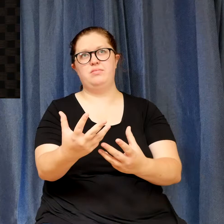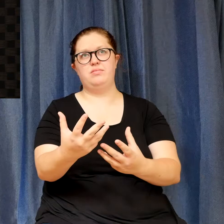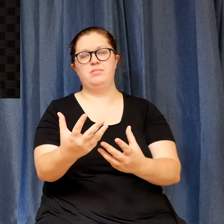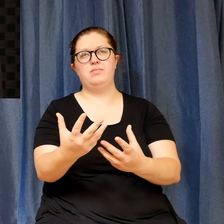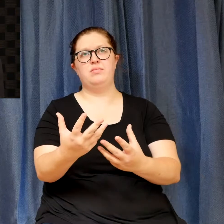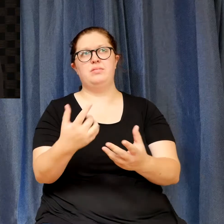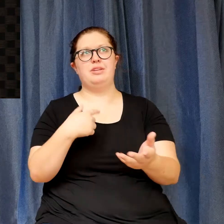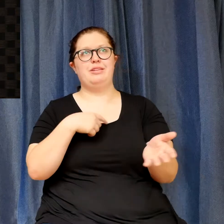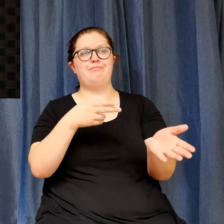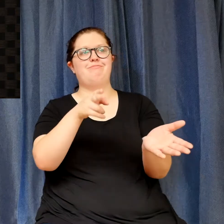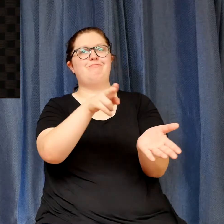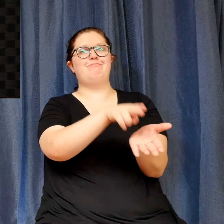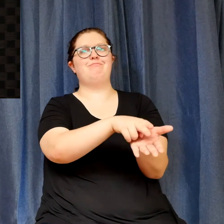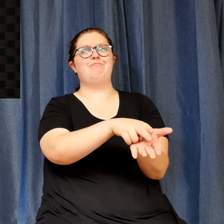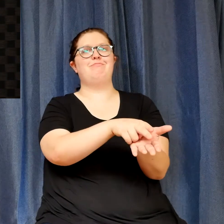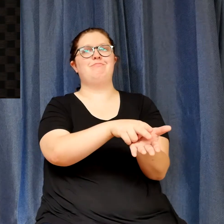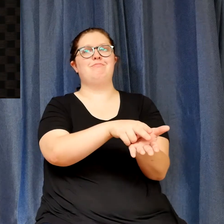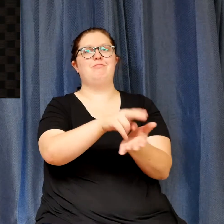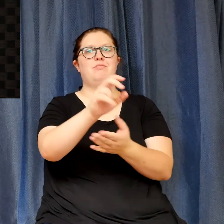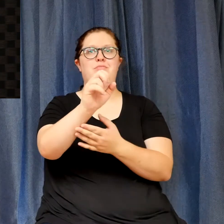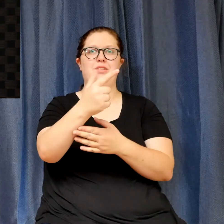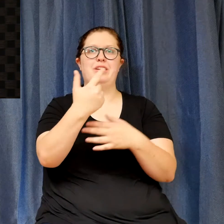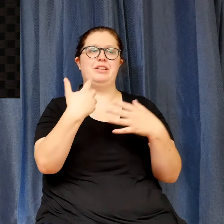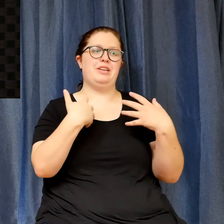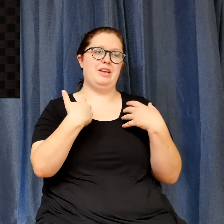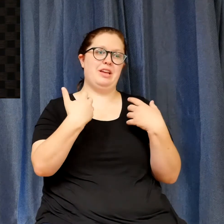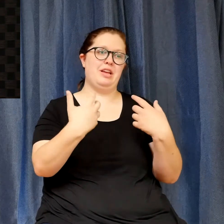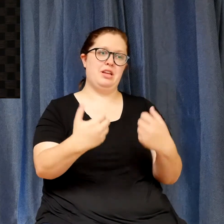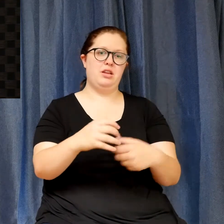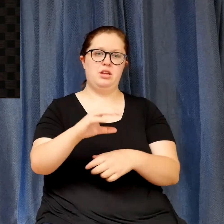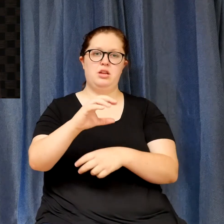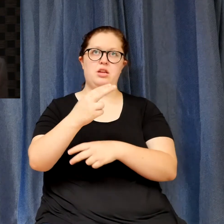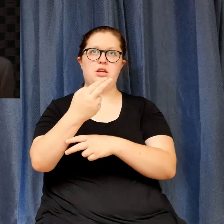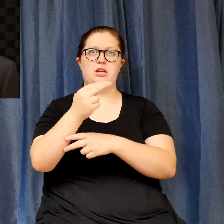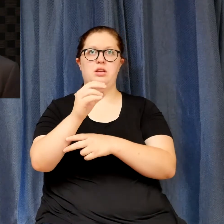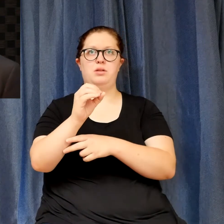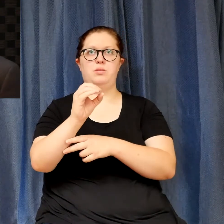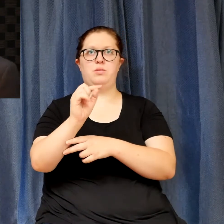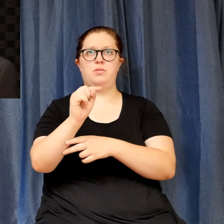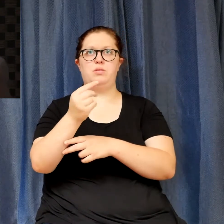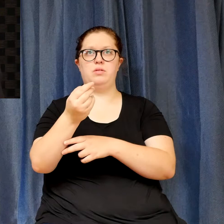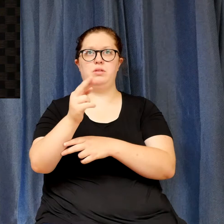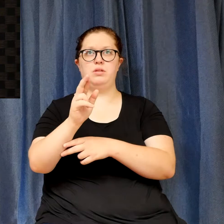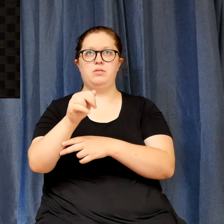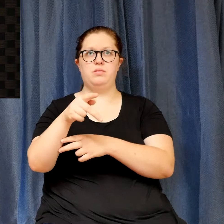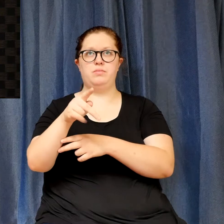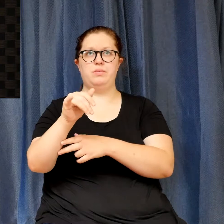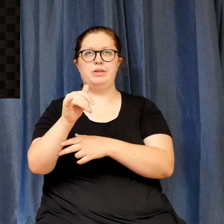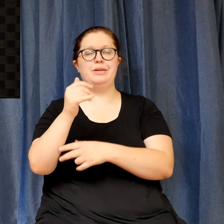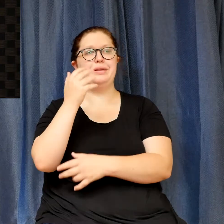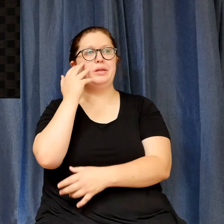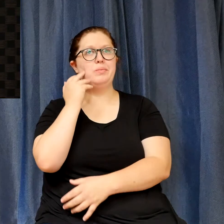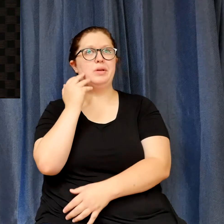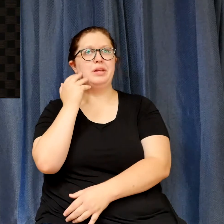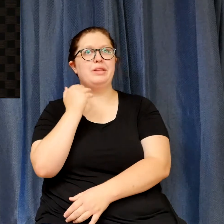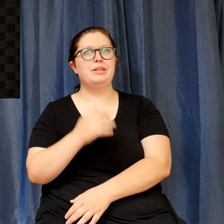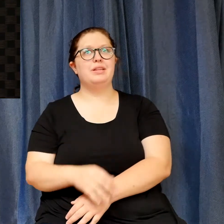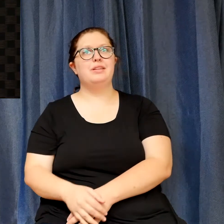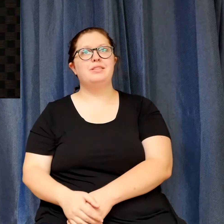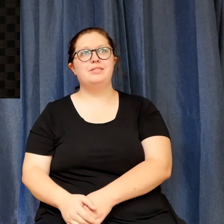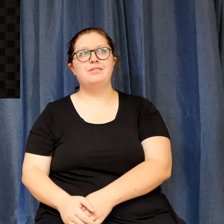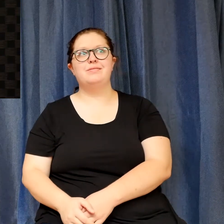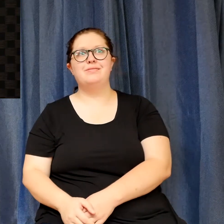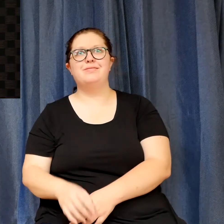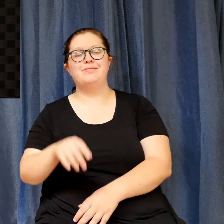a healing femur and going through chemotherapy. To give you the image is,